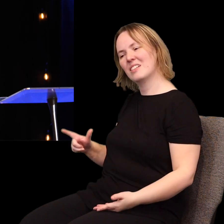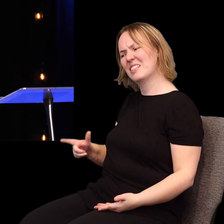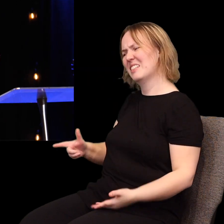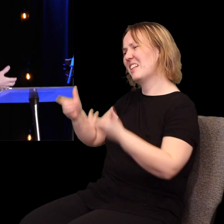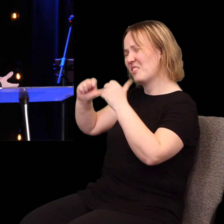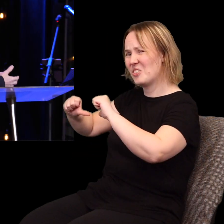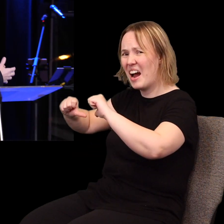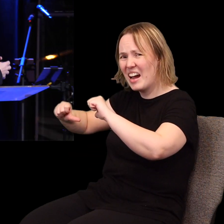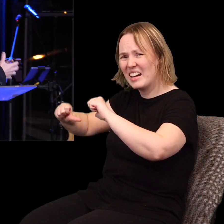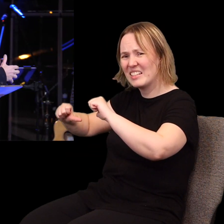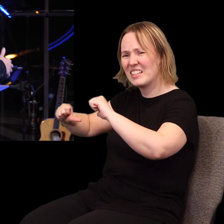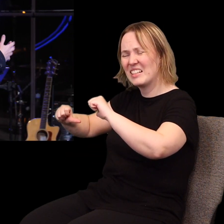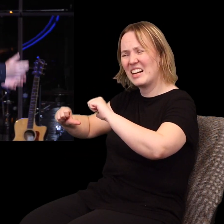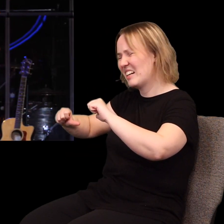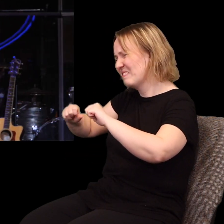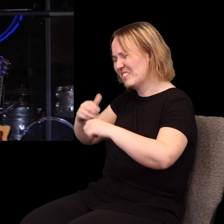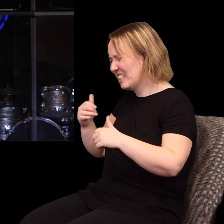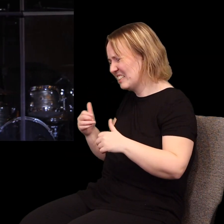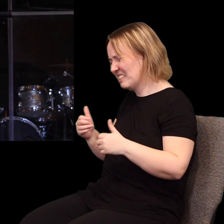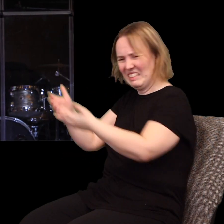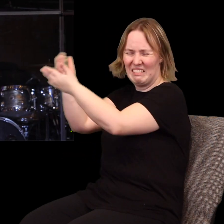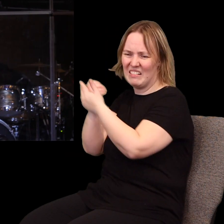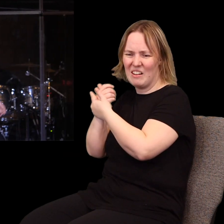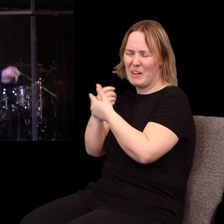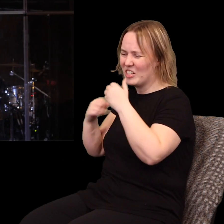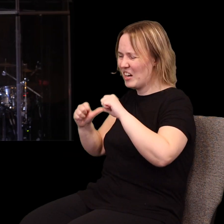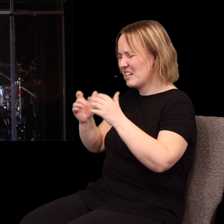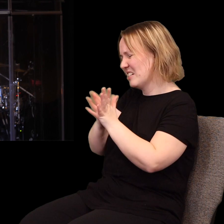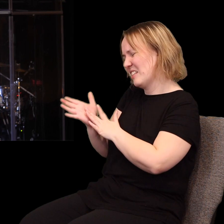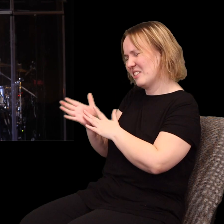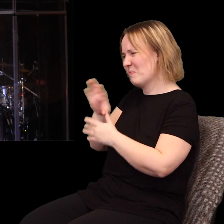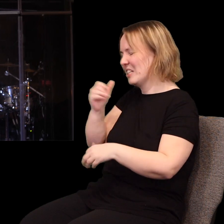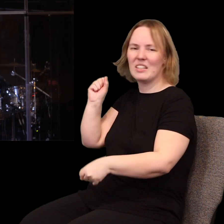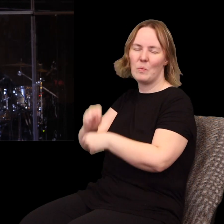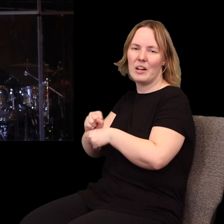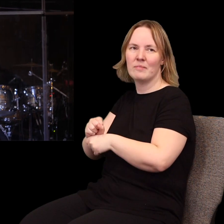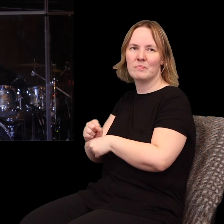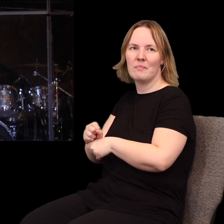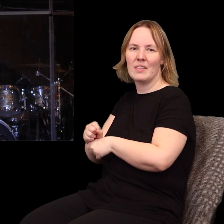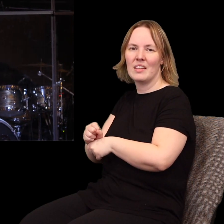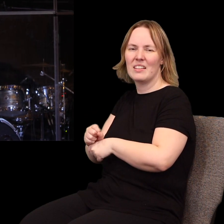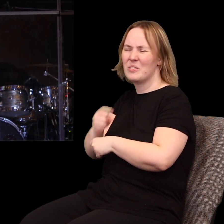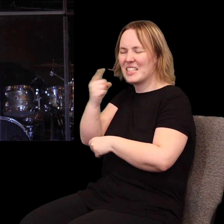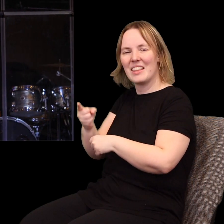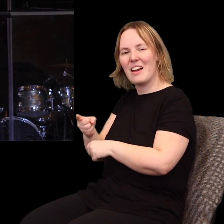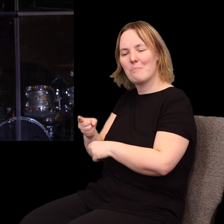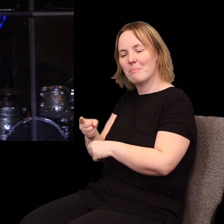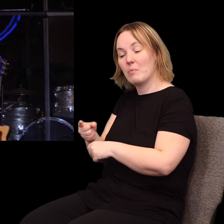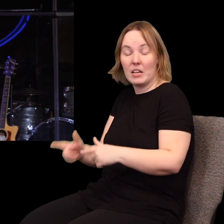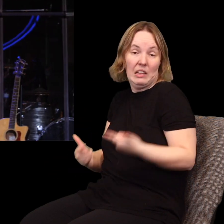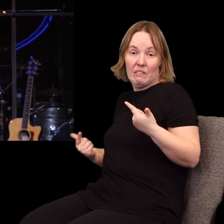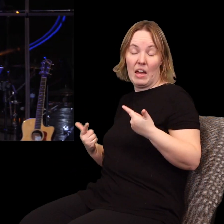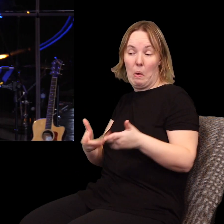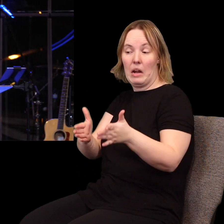just kind of found like I've tried Jesus and some things, and he just didn't come through. You know, I tried Jesus, and he didn't work. Now, we wouldn't say that, but we kind of live that way.